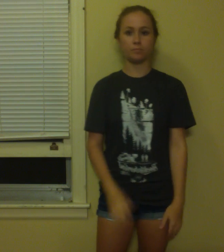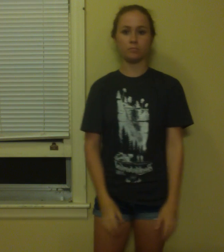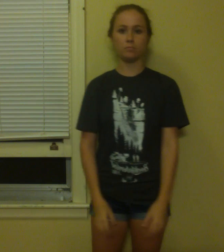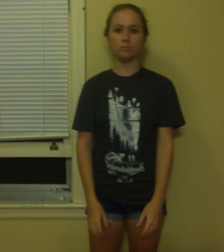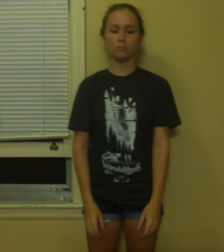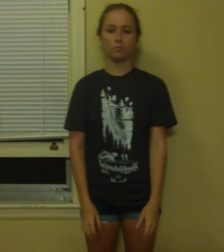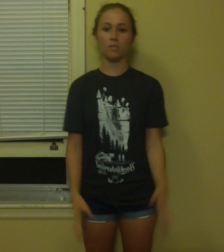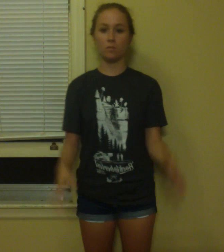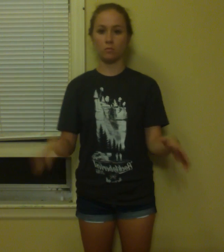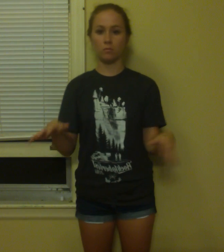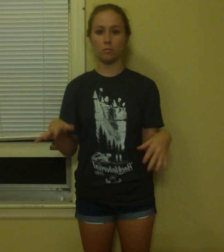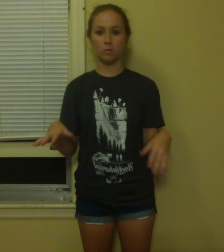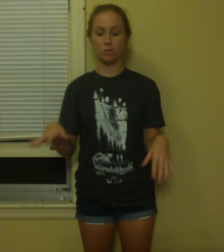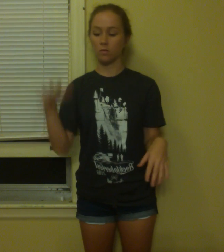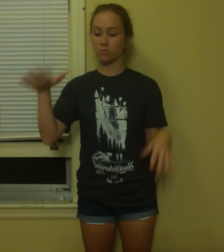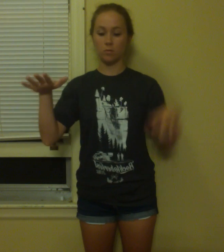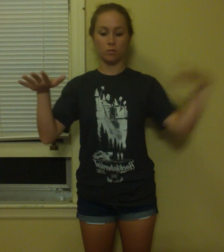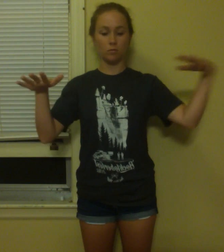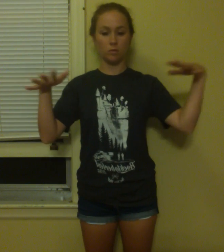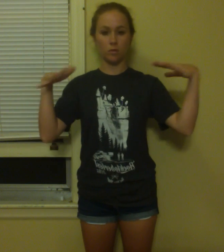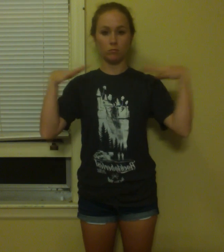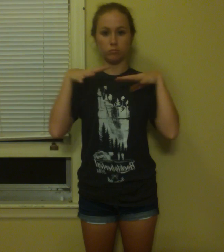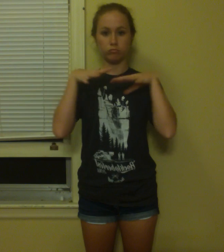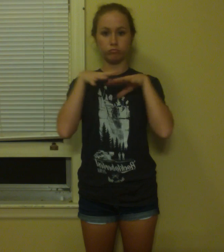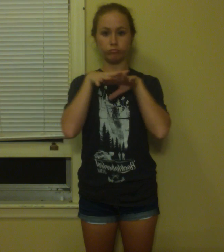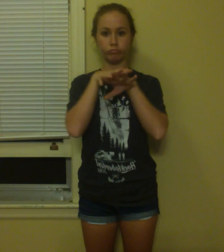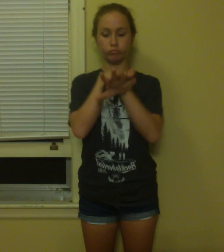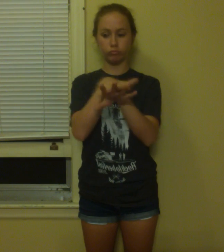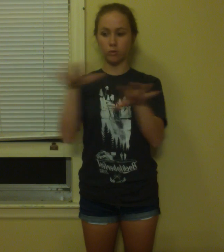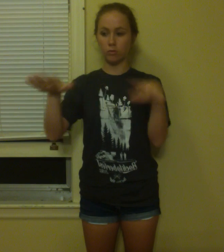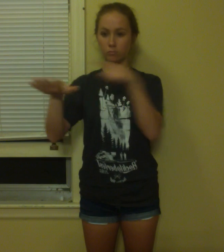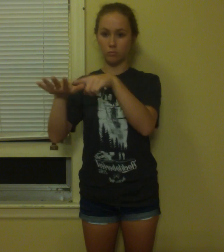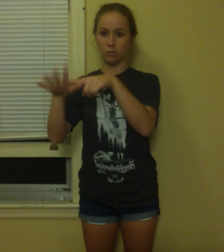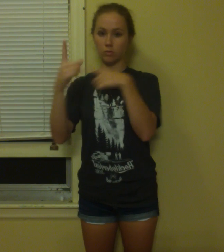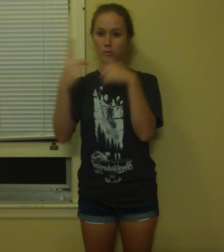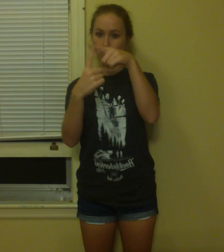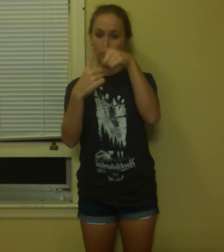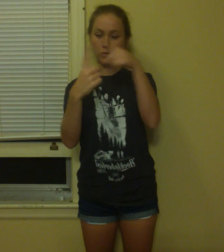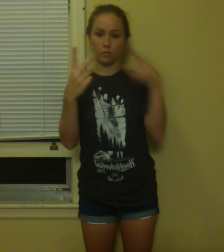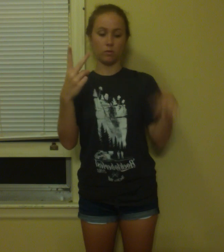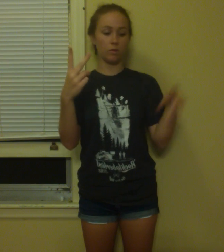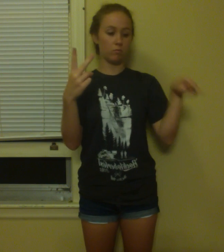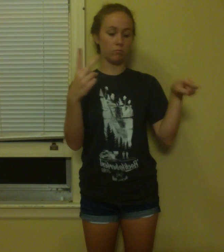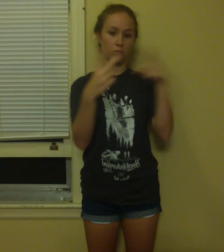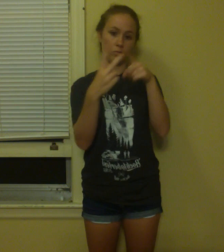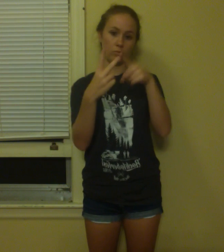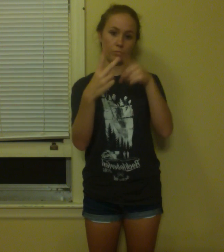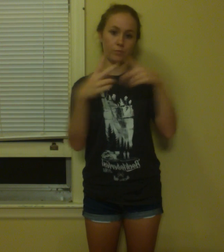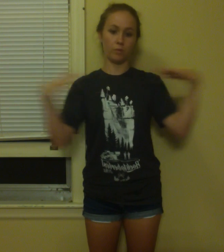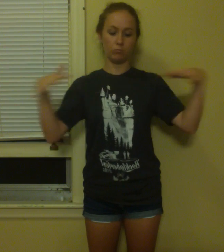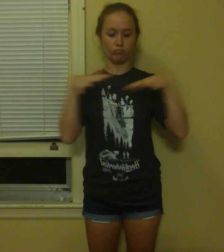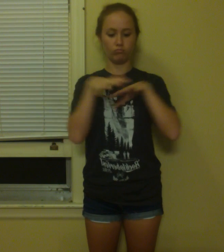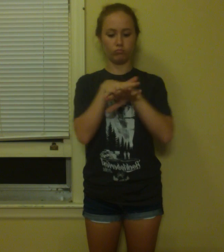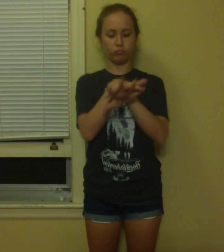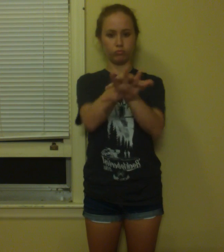the Virginia plan, large state plan, House of Representatives, New Jersey plan, small state plan, United States Senate. 100 senators,